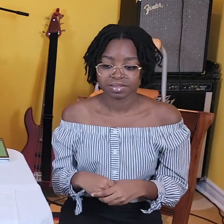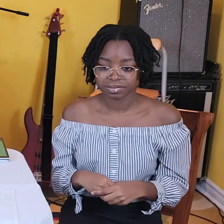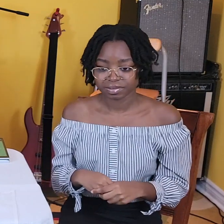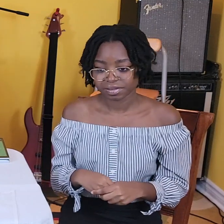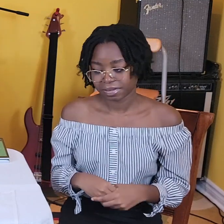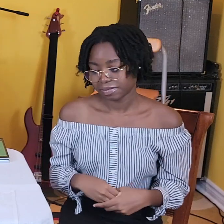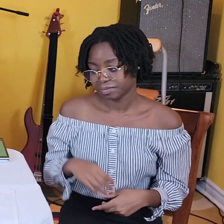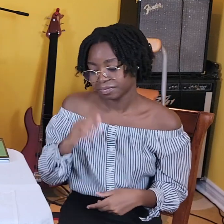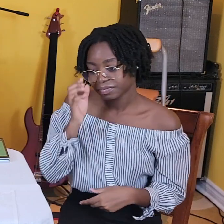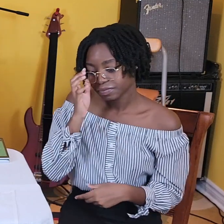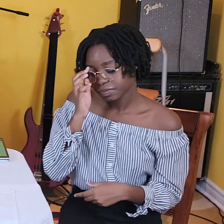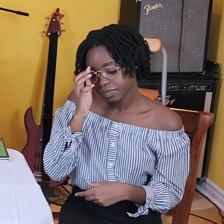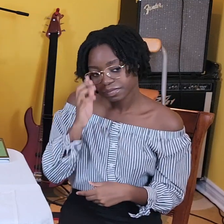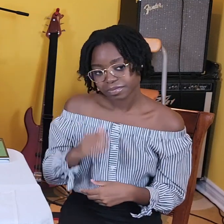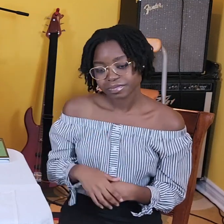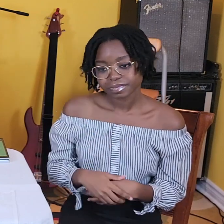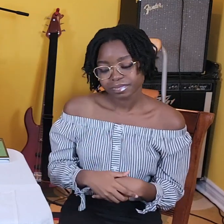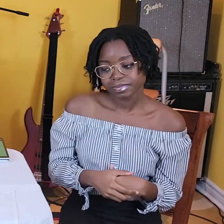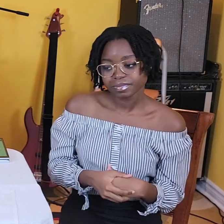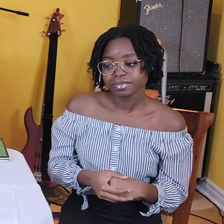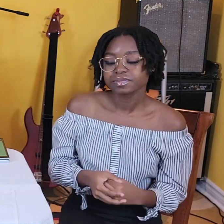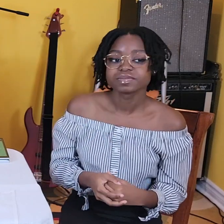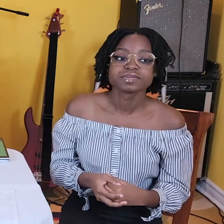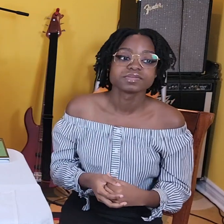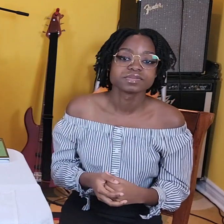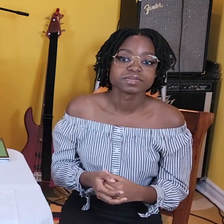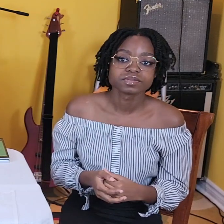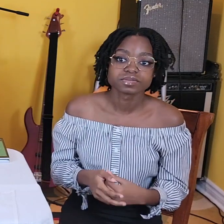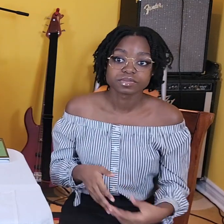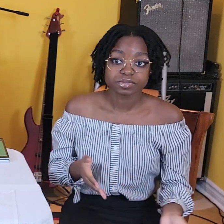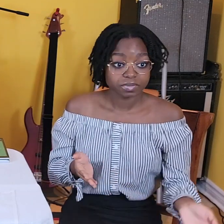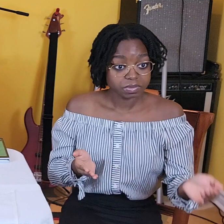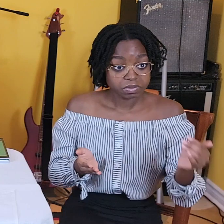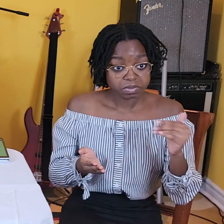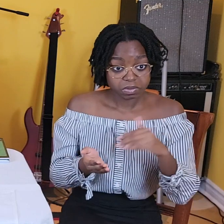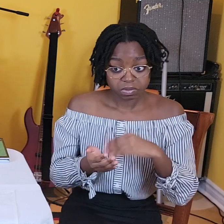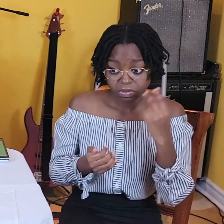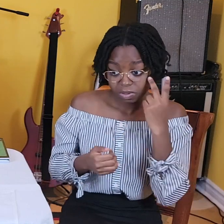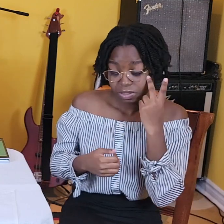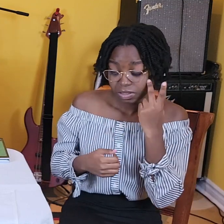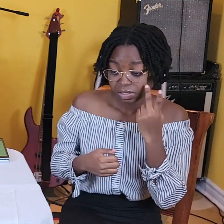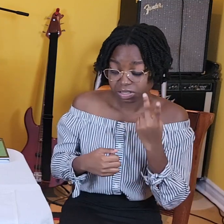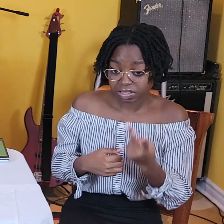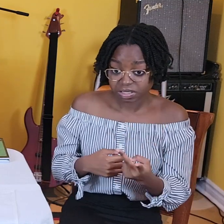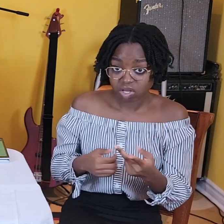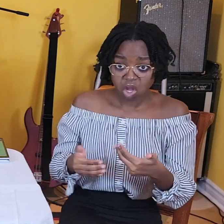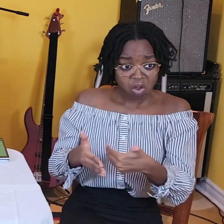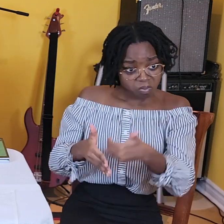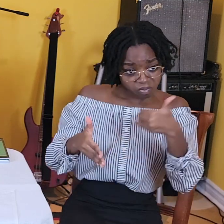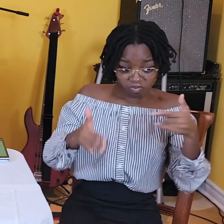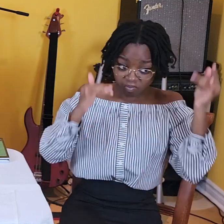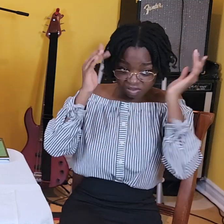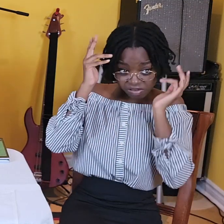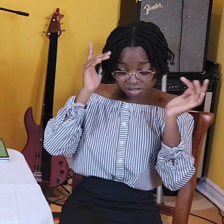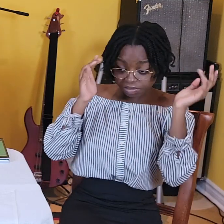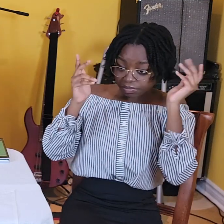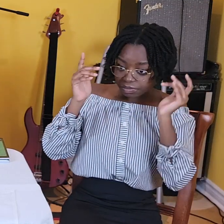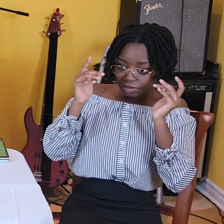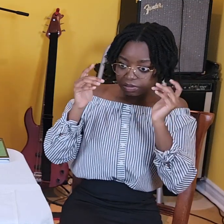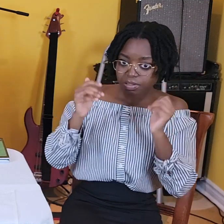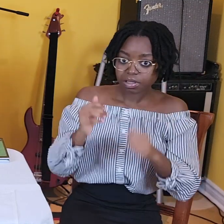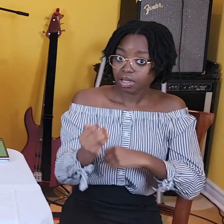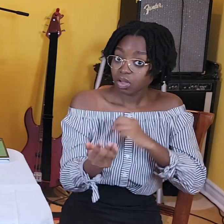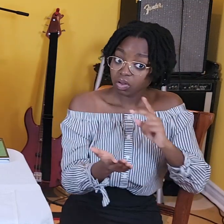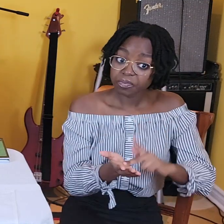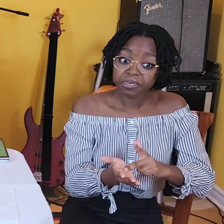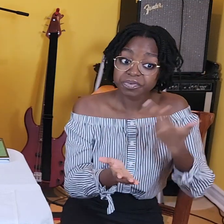Thank you. So once again, we see, before we spend a little bit of time reflecting, we see three times the